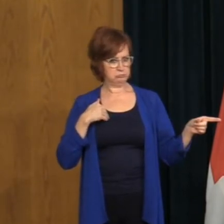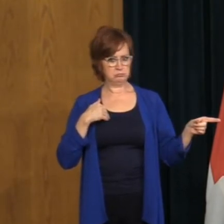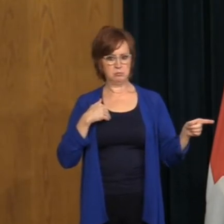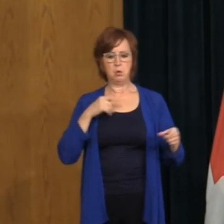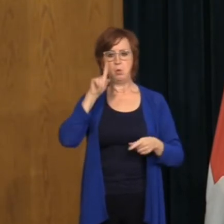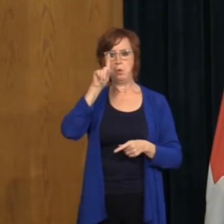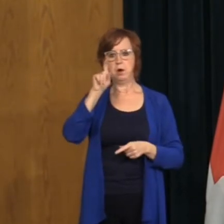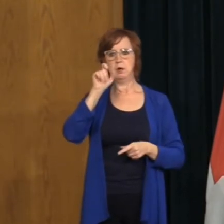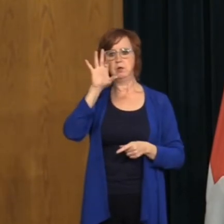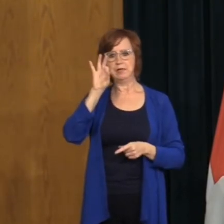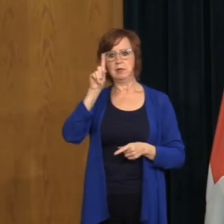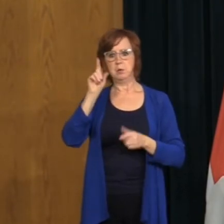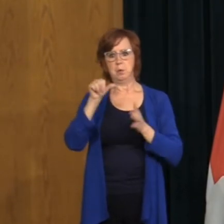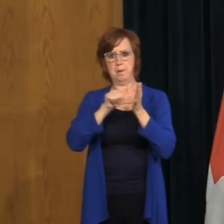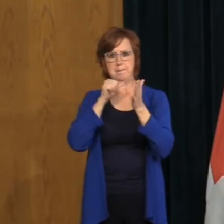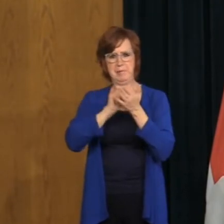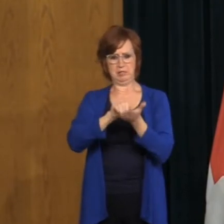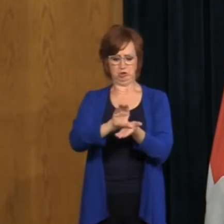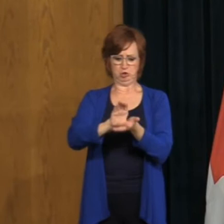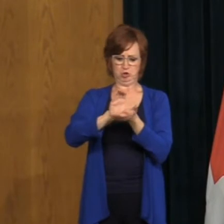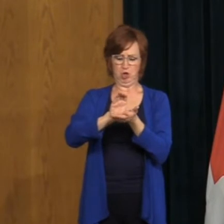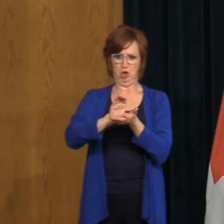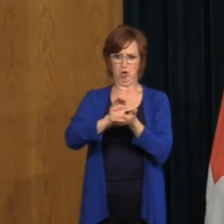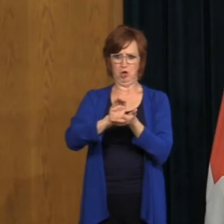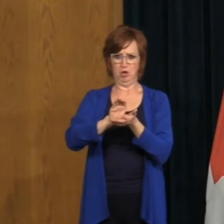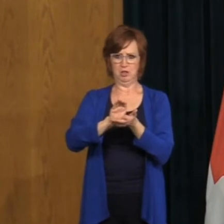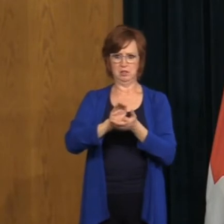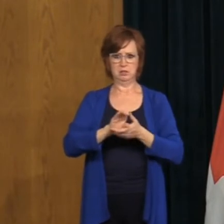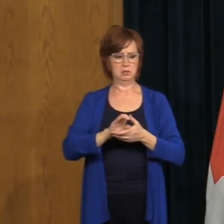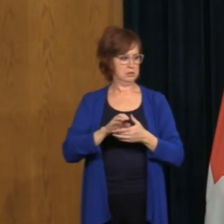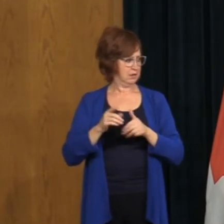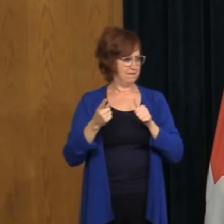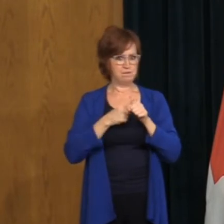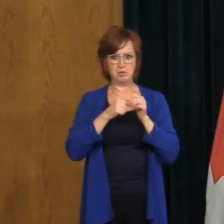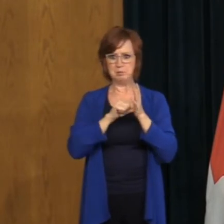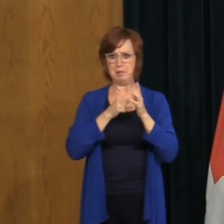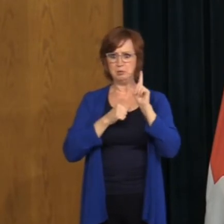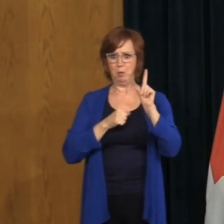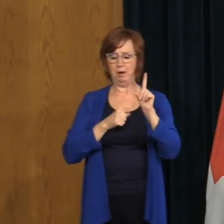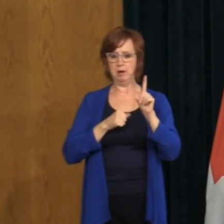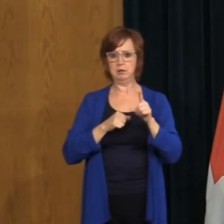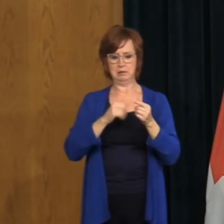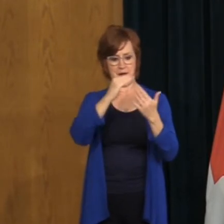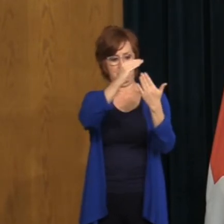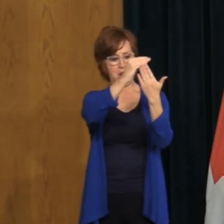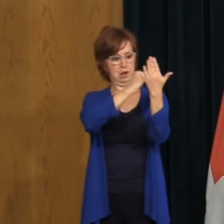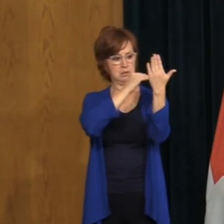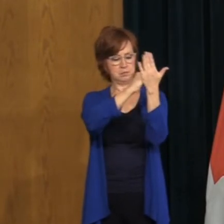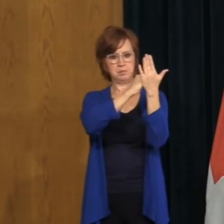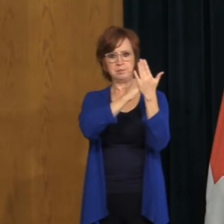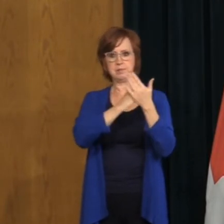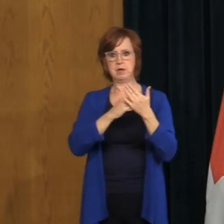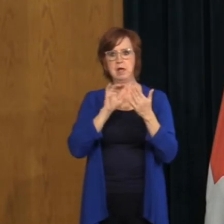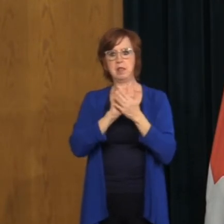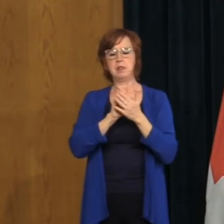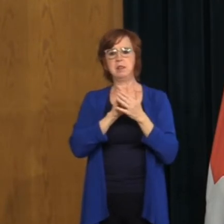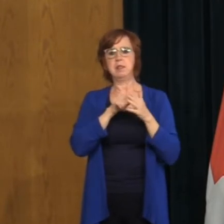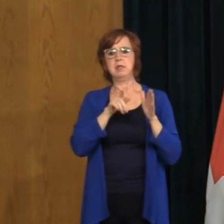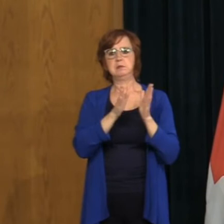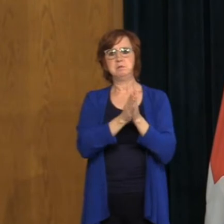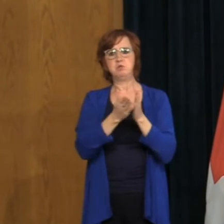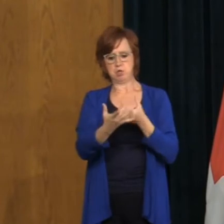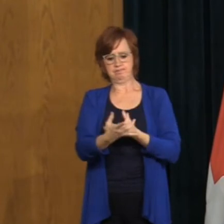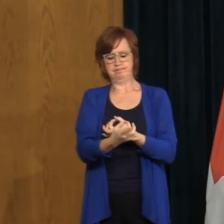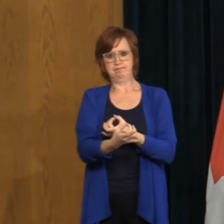very opening page about halfway down, where it says, and I quote, "The standards set within this manual are considered minimum standards." So we most